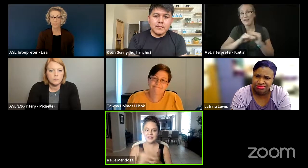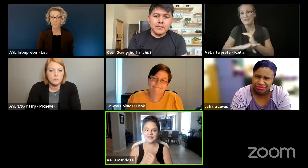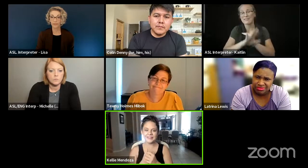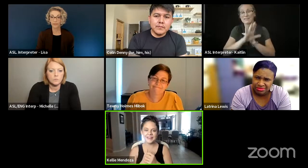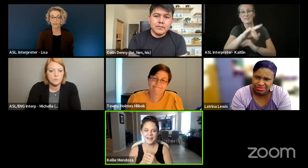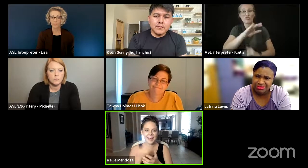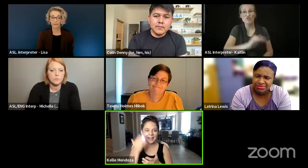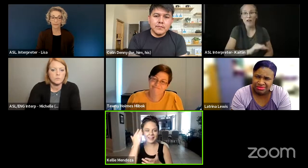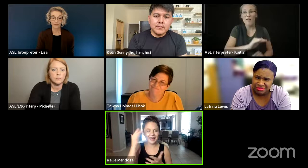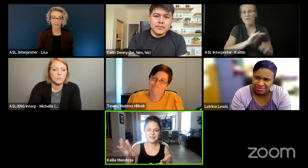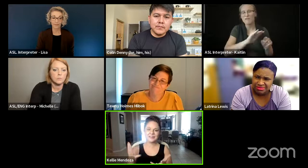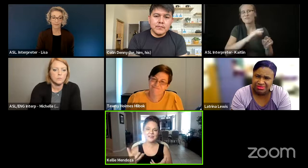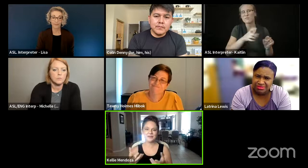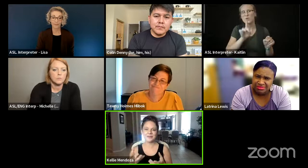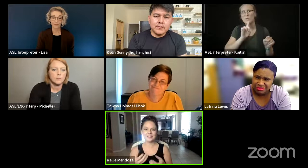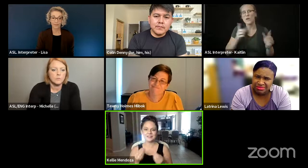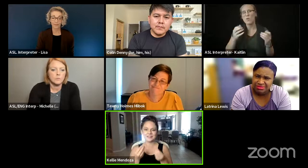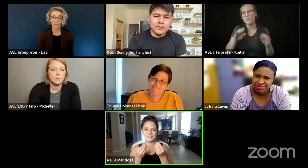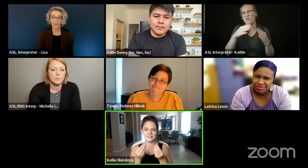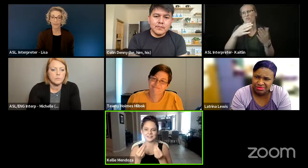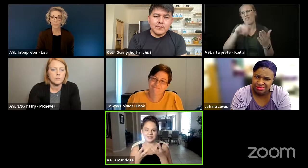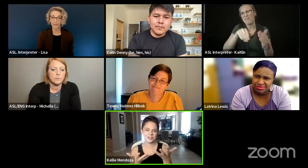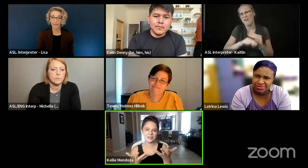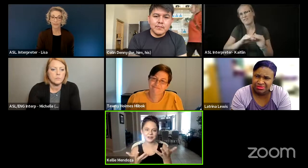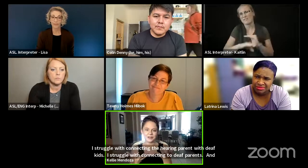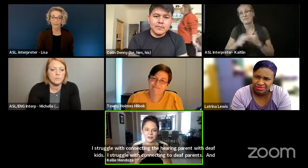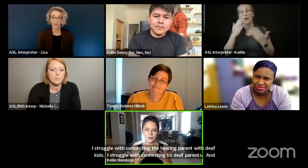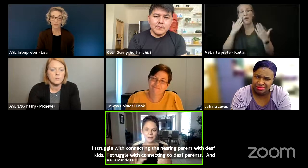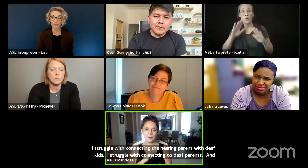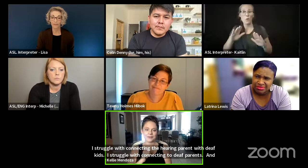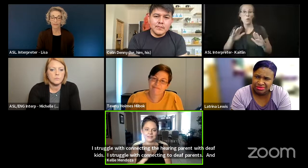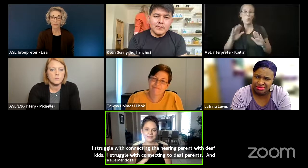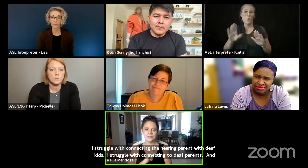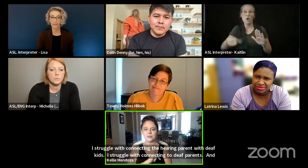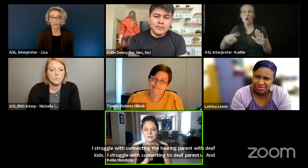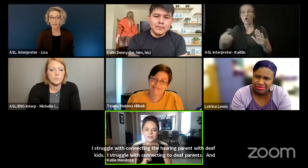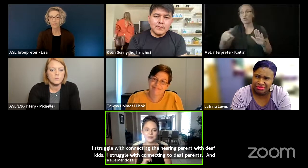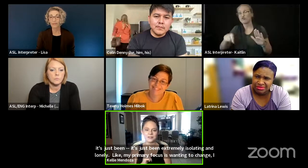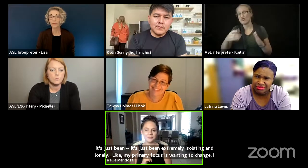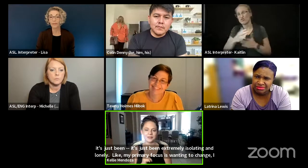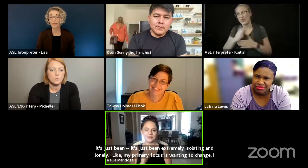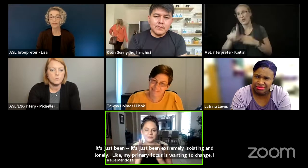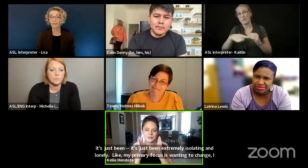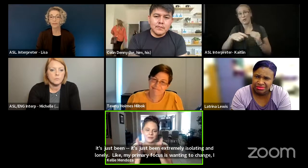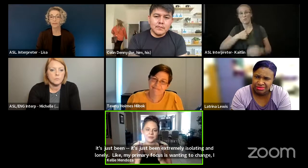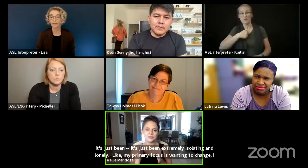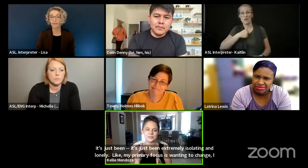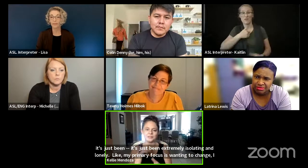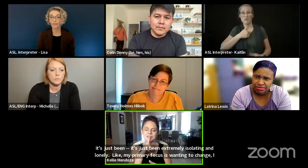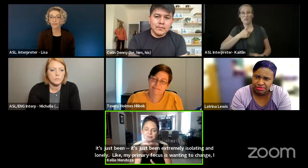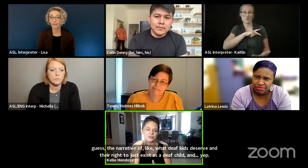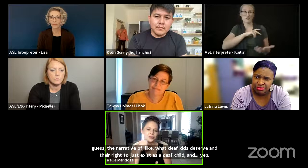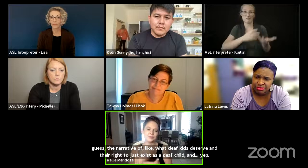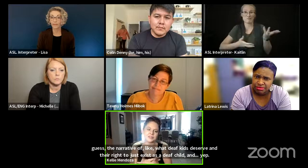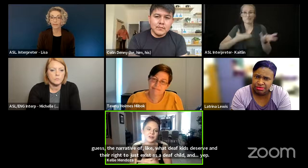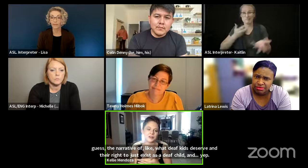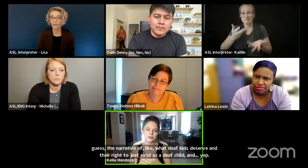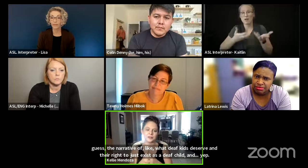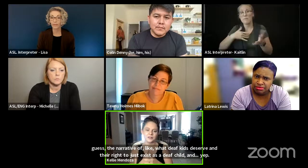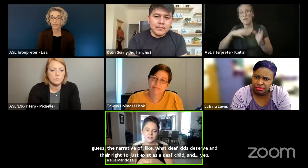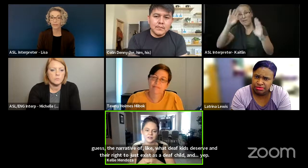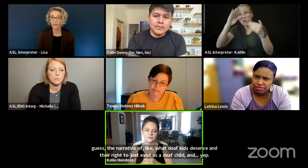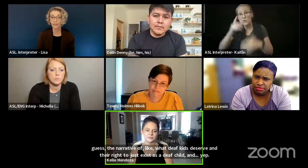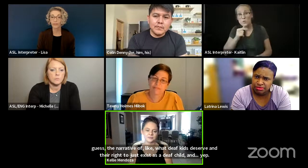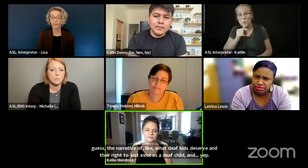yep. I don't know what else to share about myself personally, because my focus is like really on my